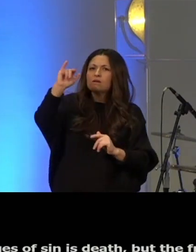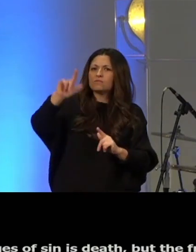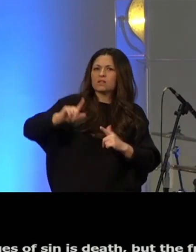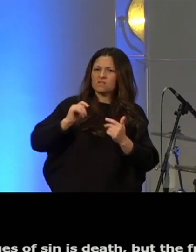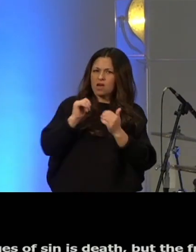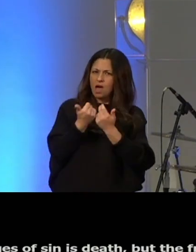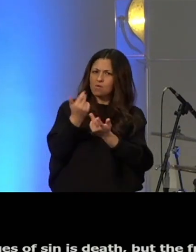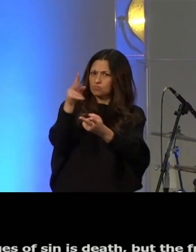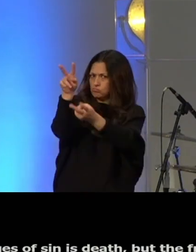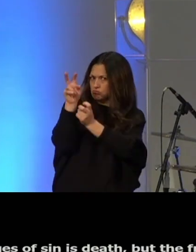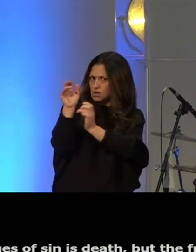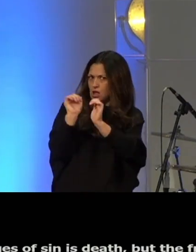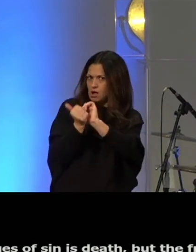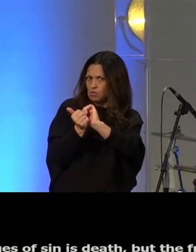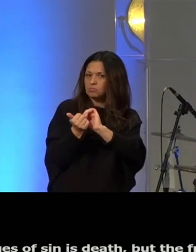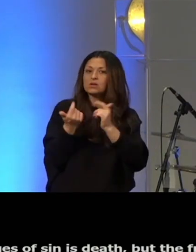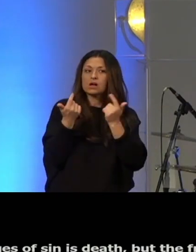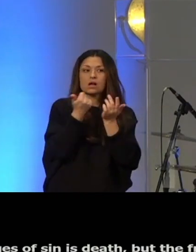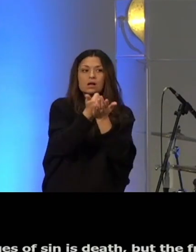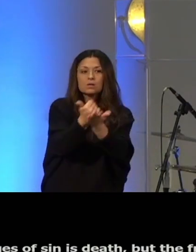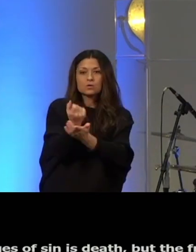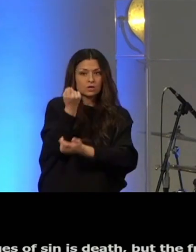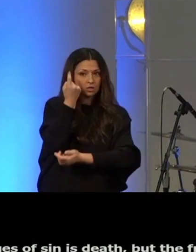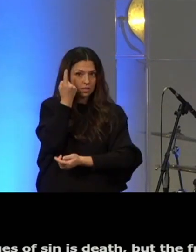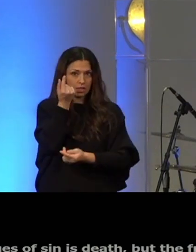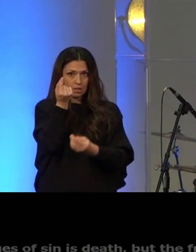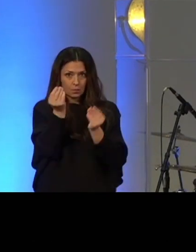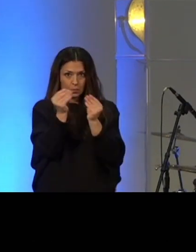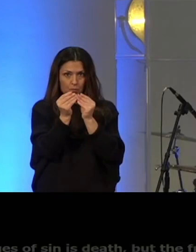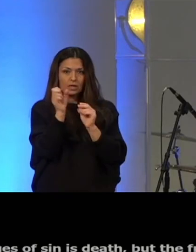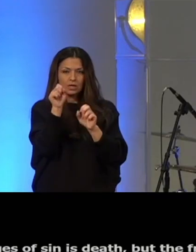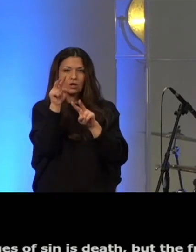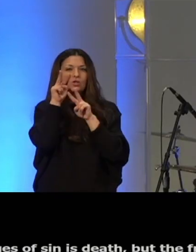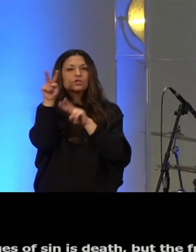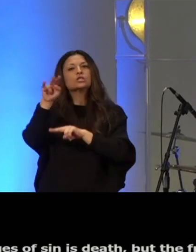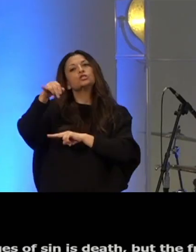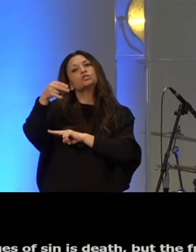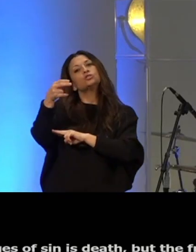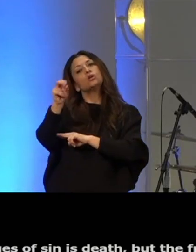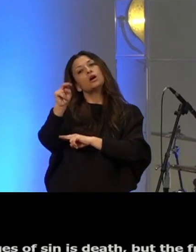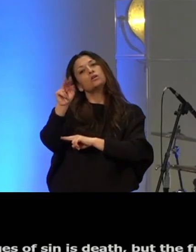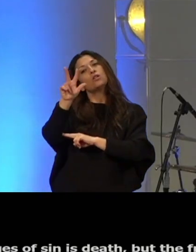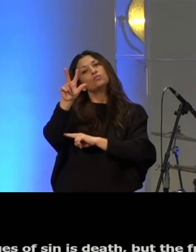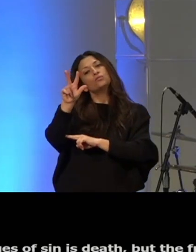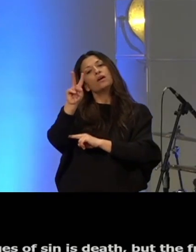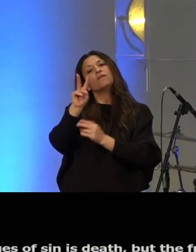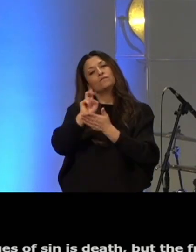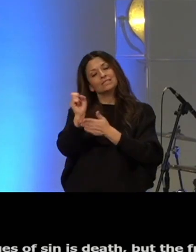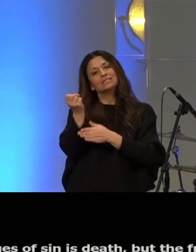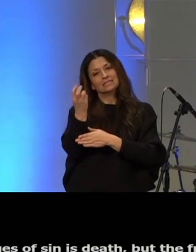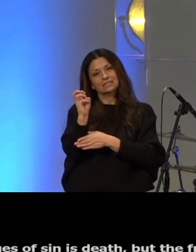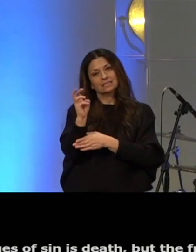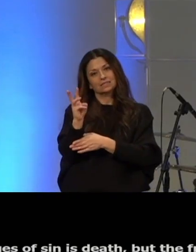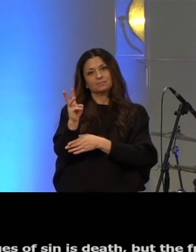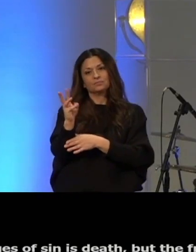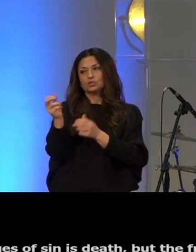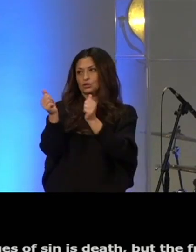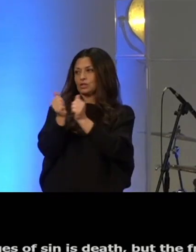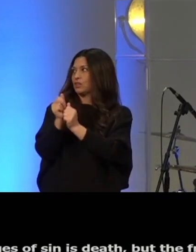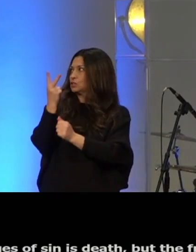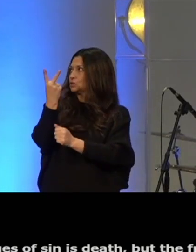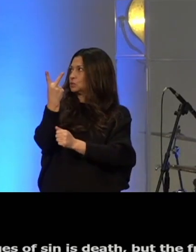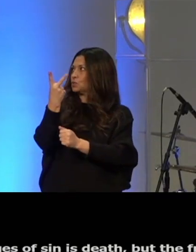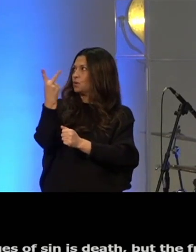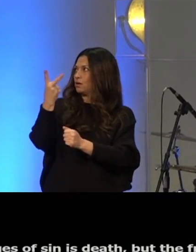to understand that a little bit more, we can look at John 3:16. If we put these two verses together, because they both talk